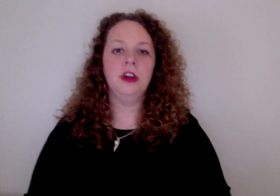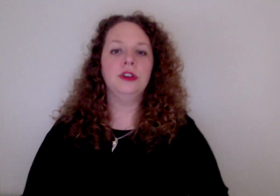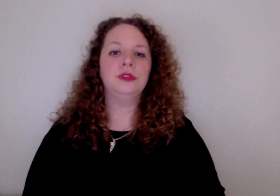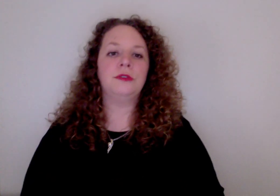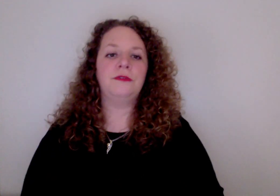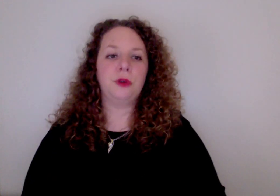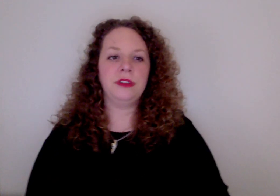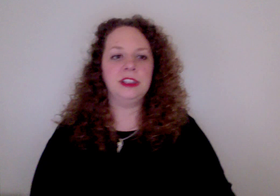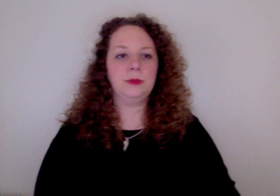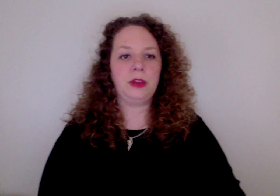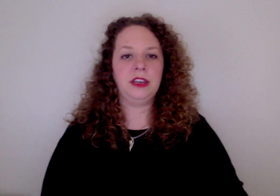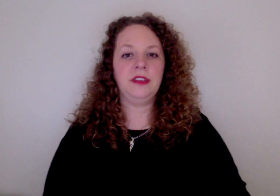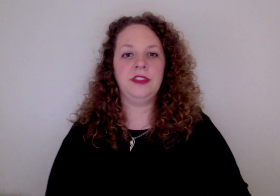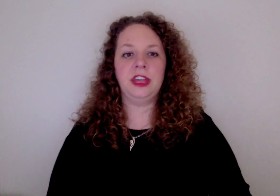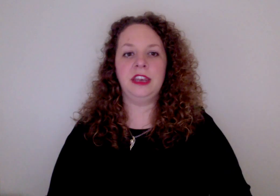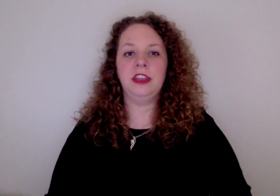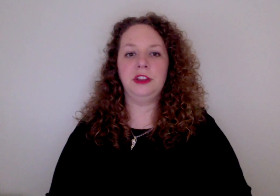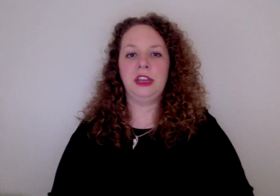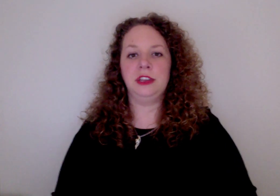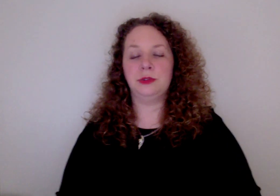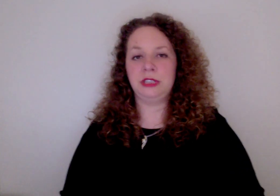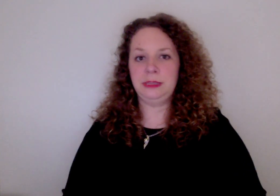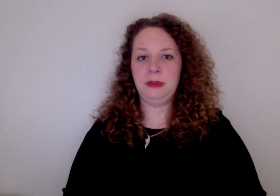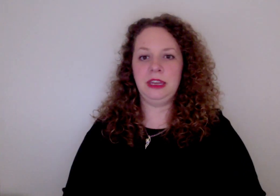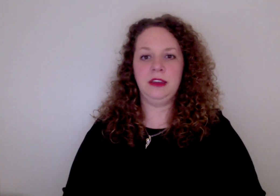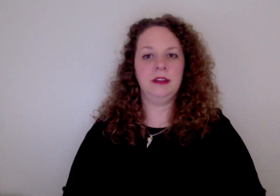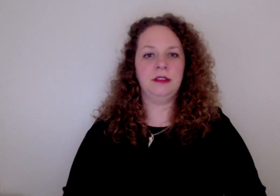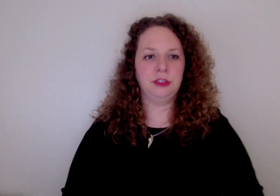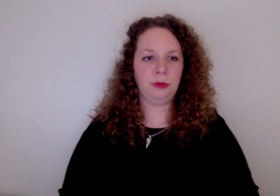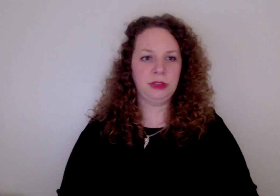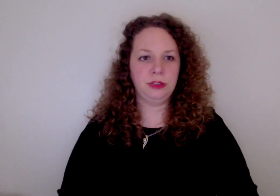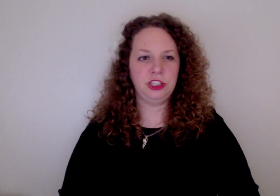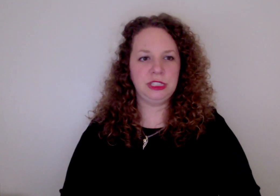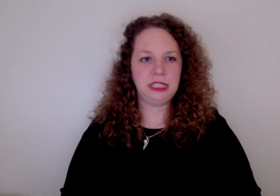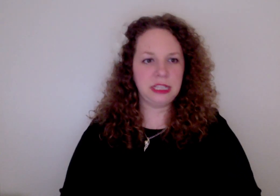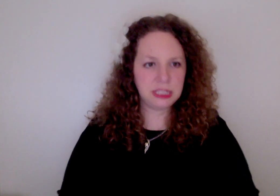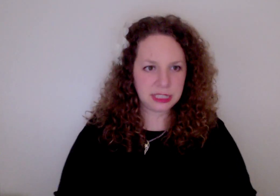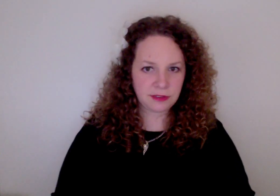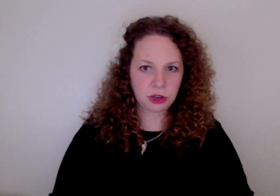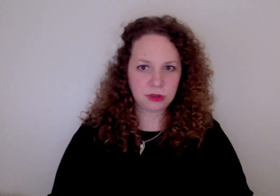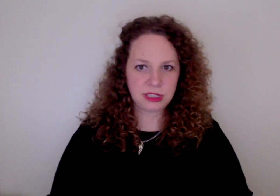So for this one, then it is going to be the one we just did,